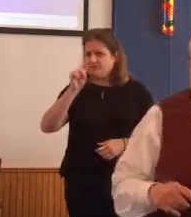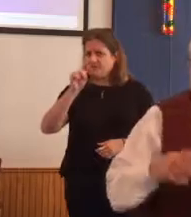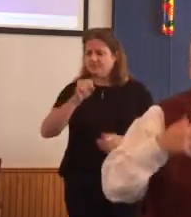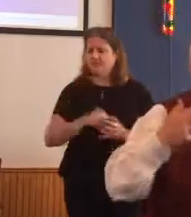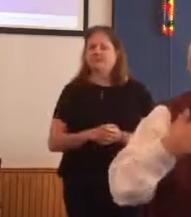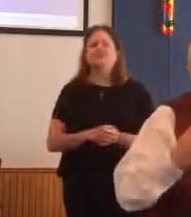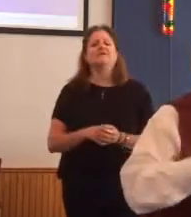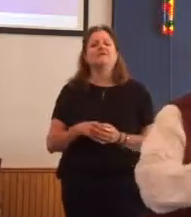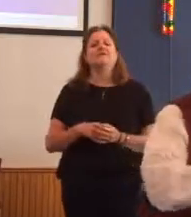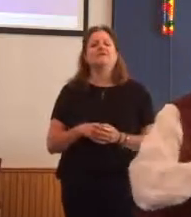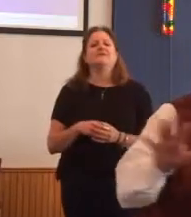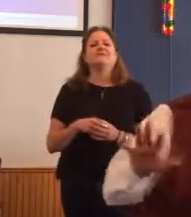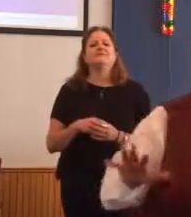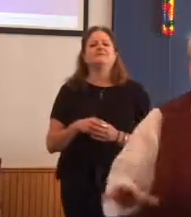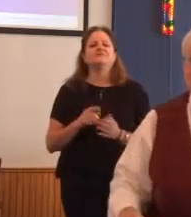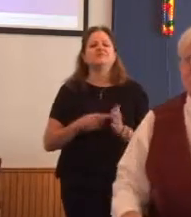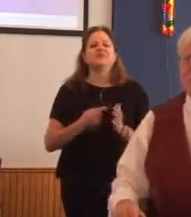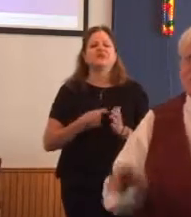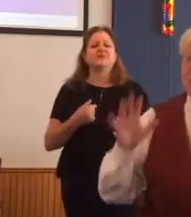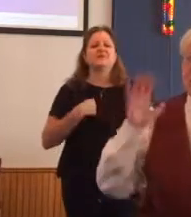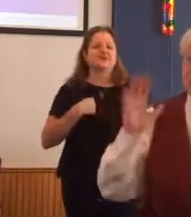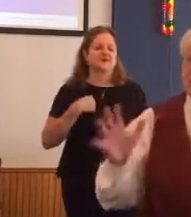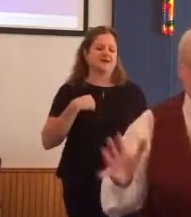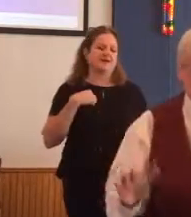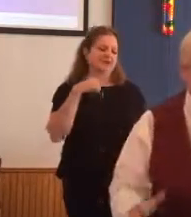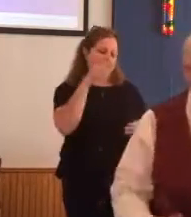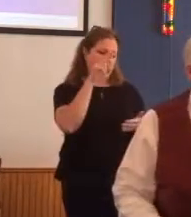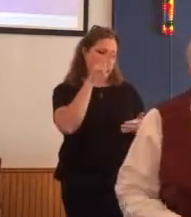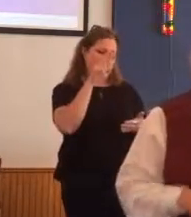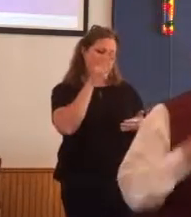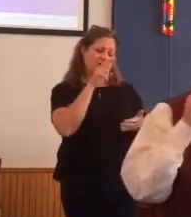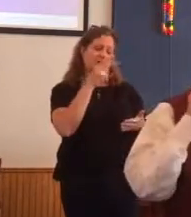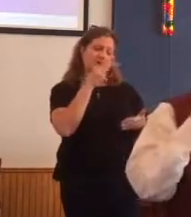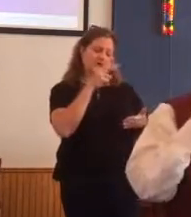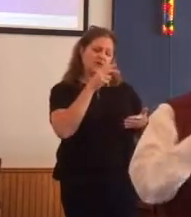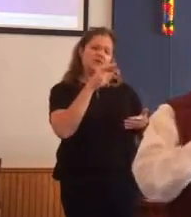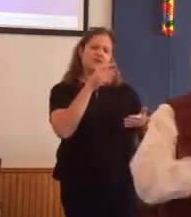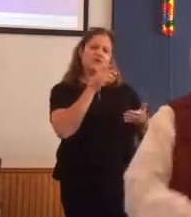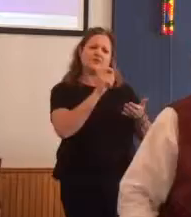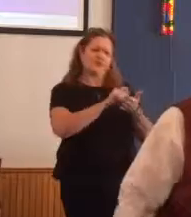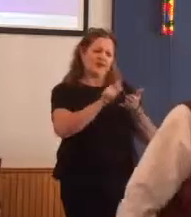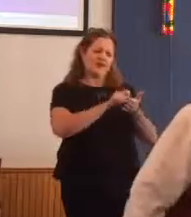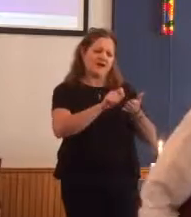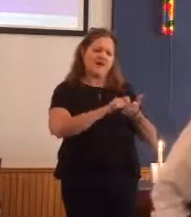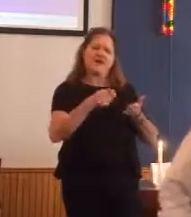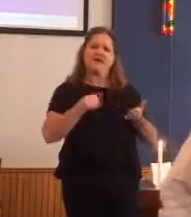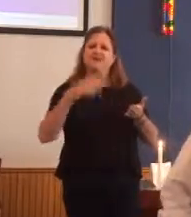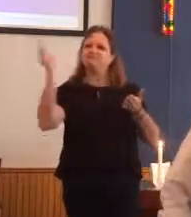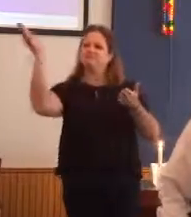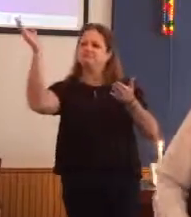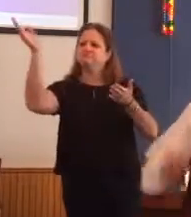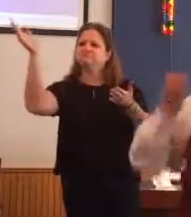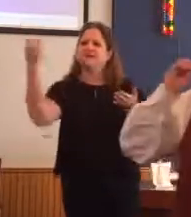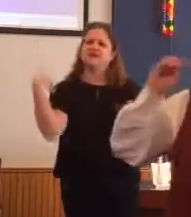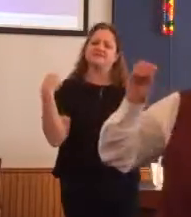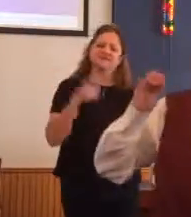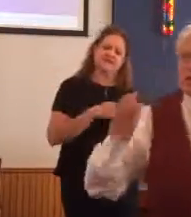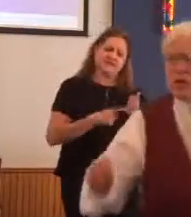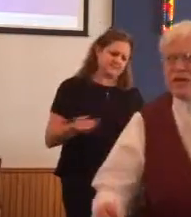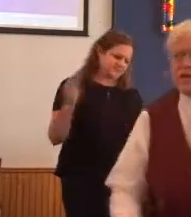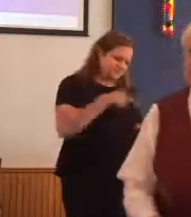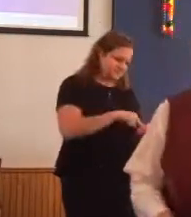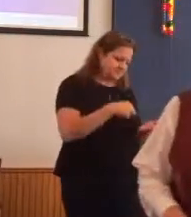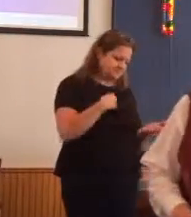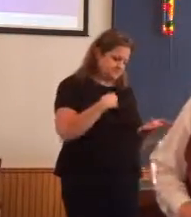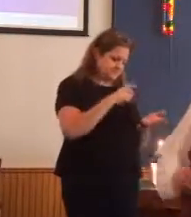things, I do a little research. I know most of you don't believe that, but I do. And I looked in the dictionary. And it says